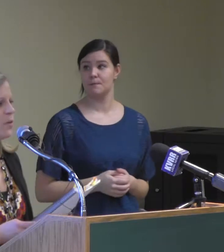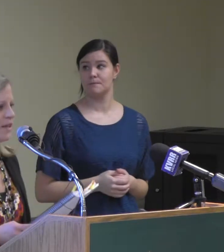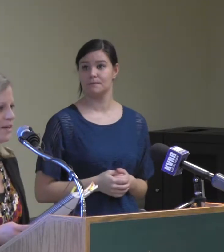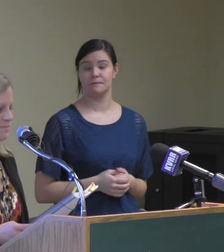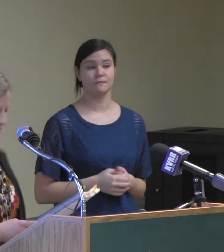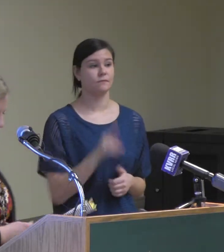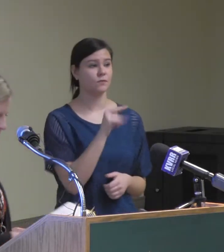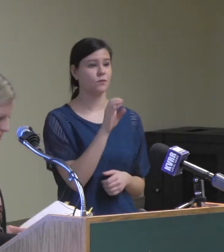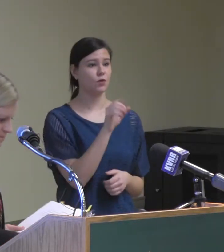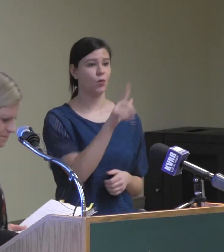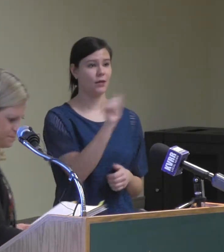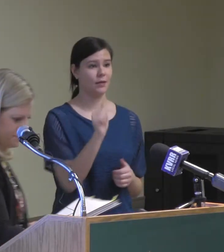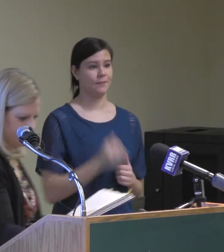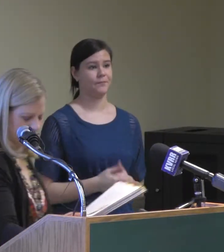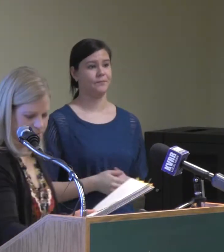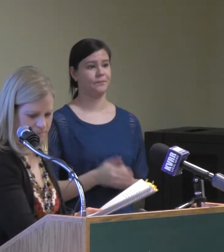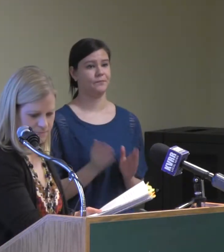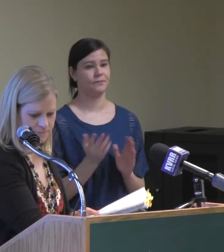Noella.